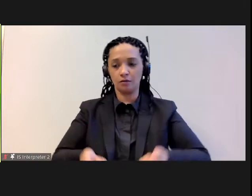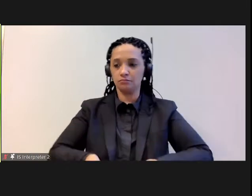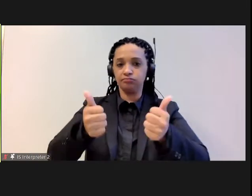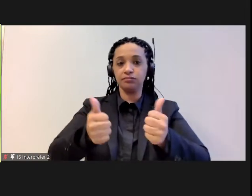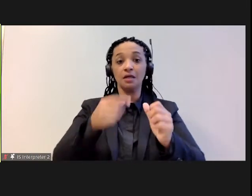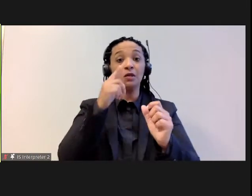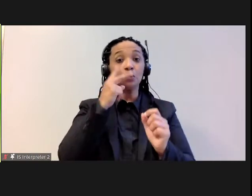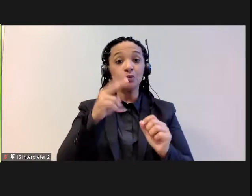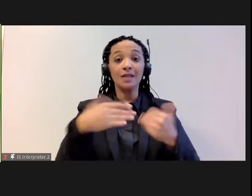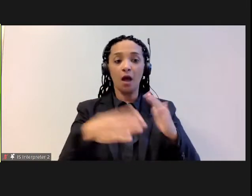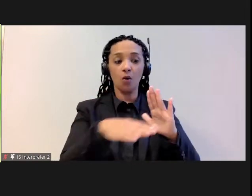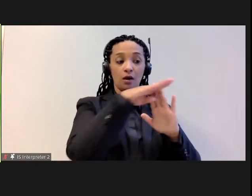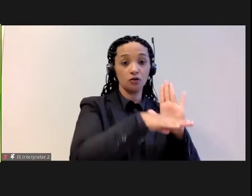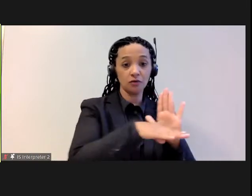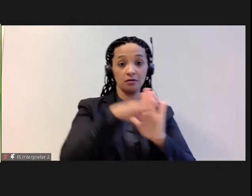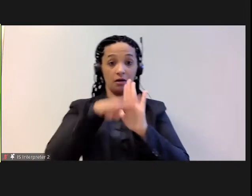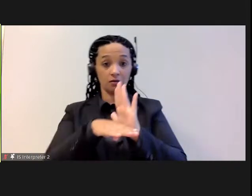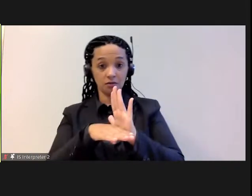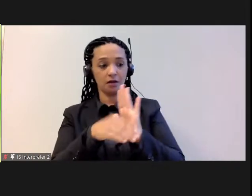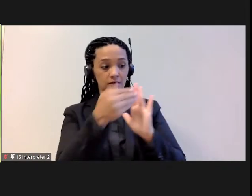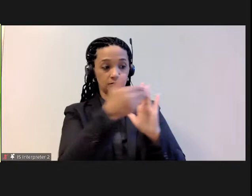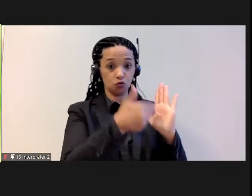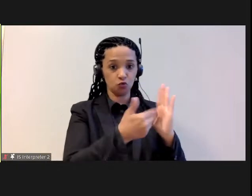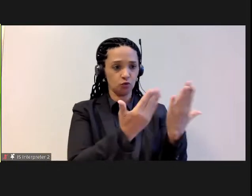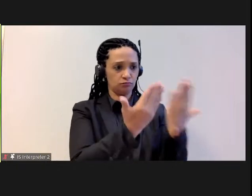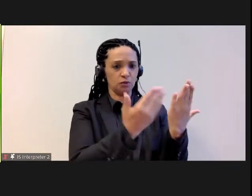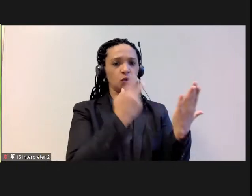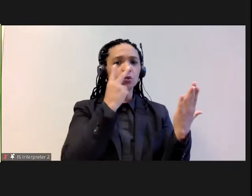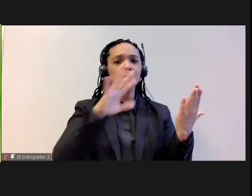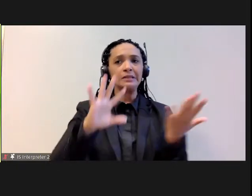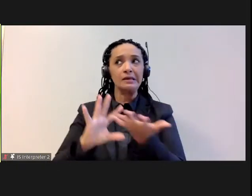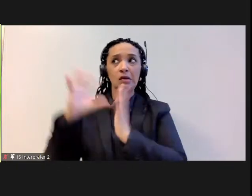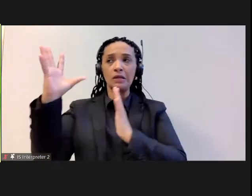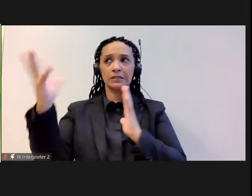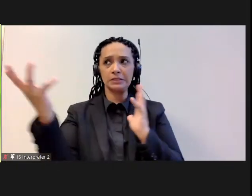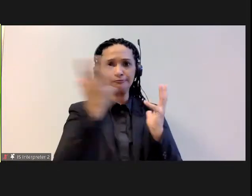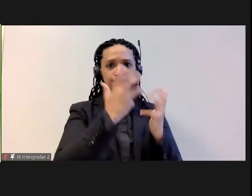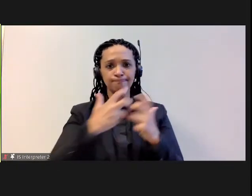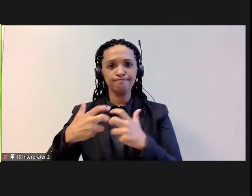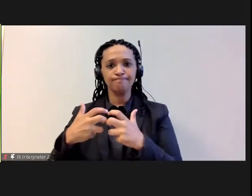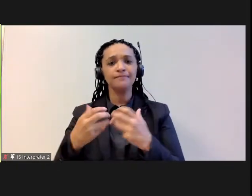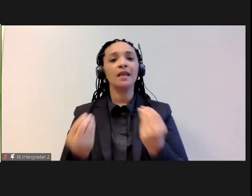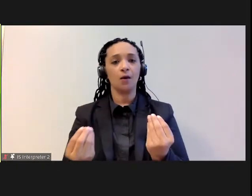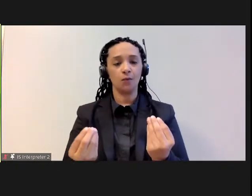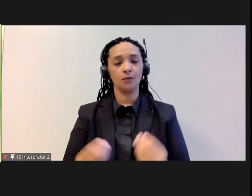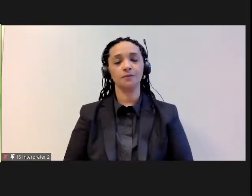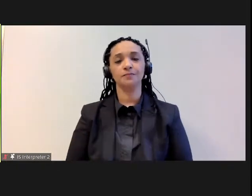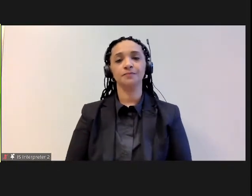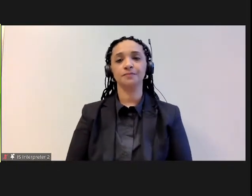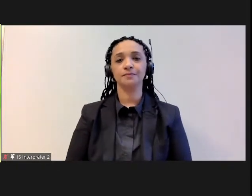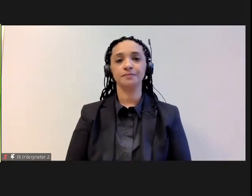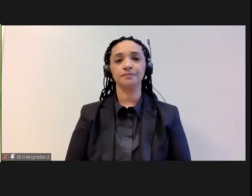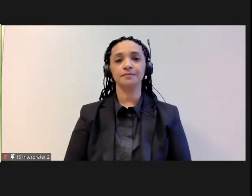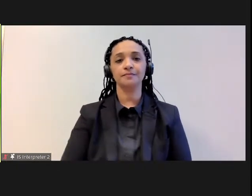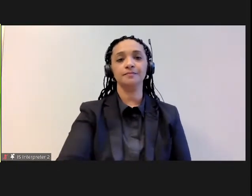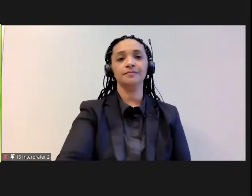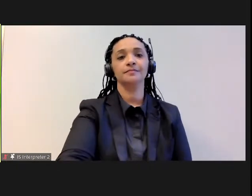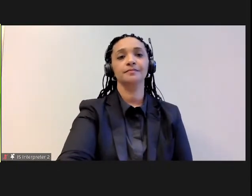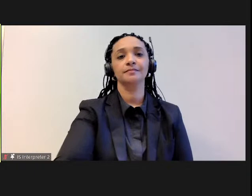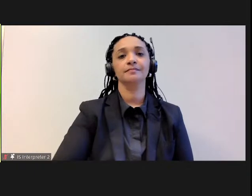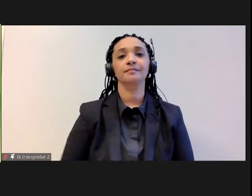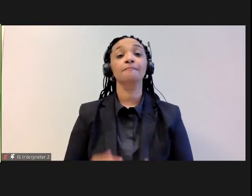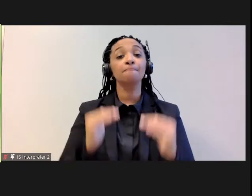addressing the crises that we're actually, facing. And the other thing which is very clear is